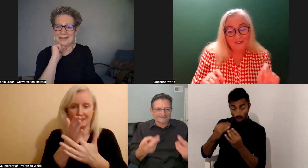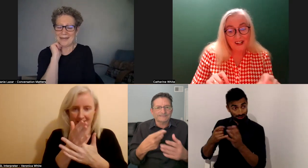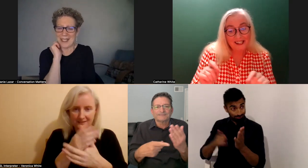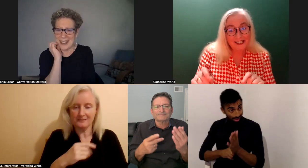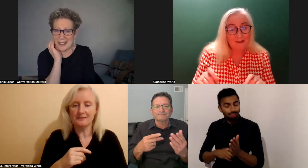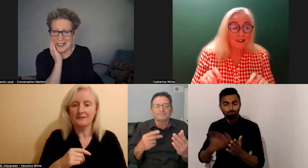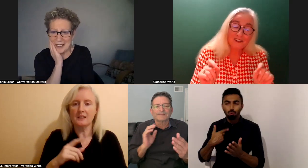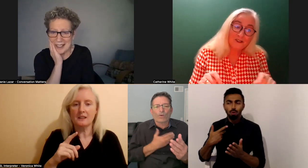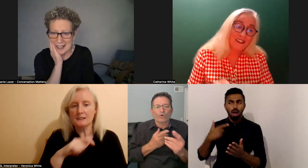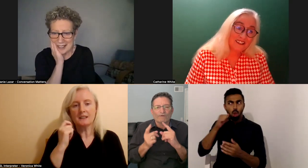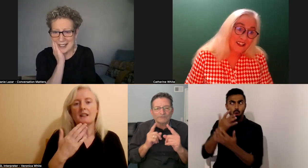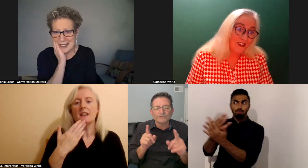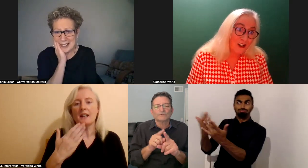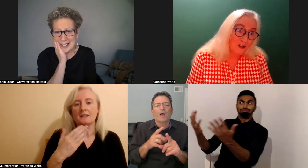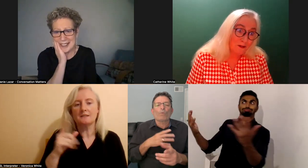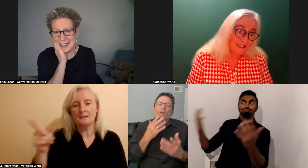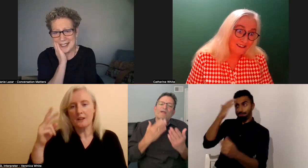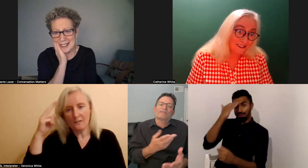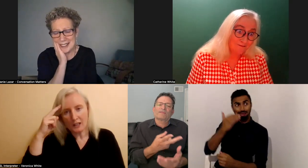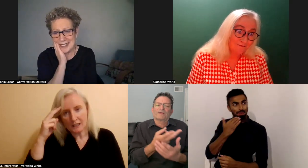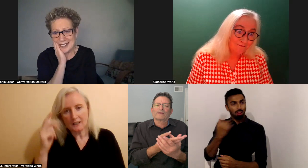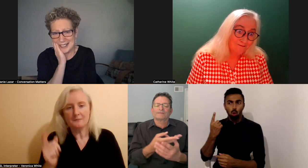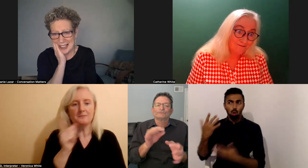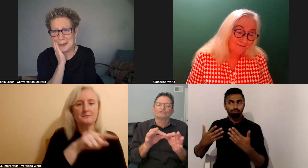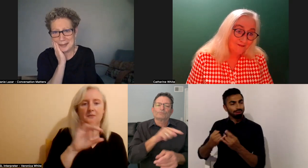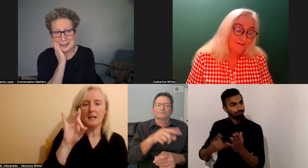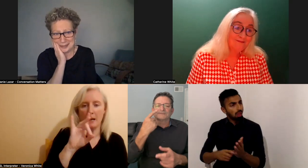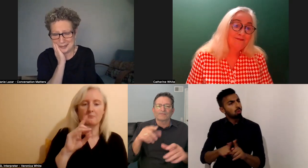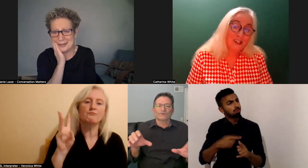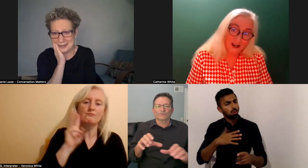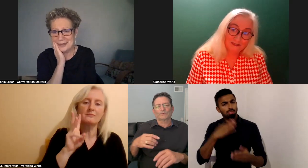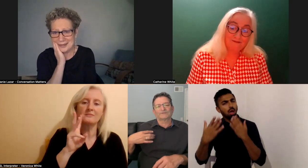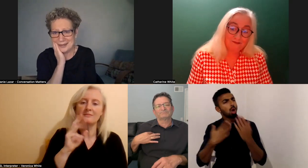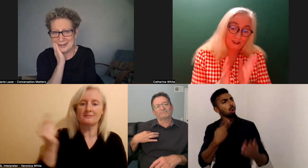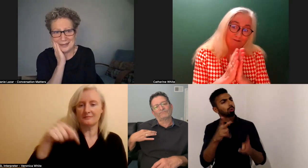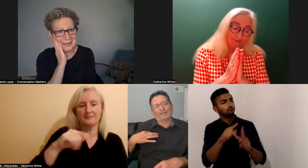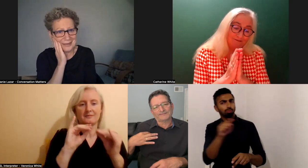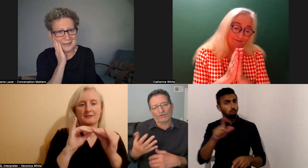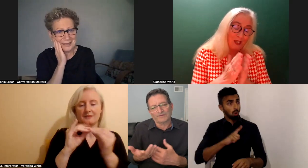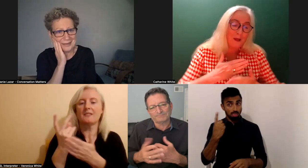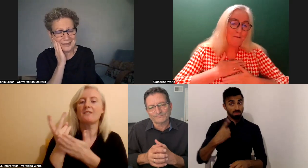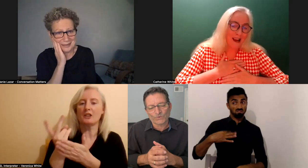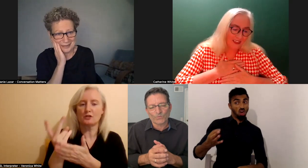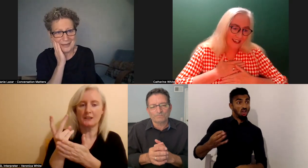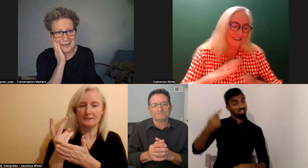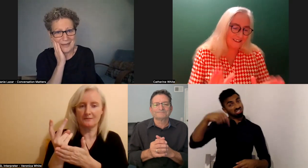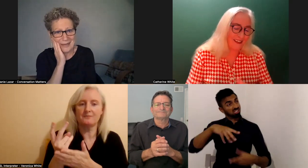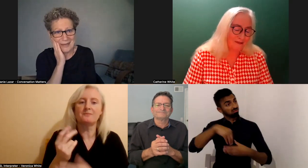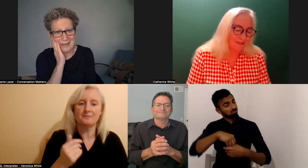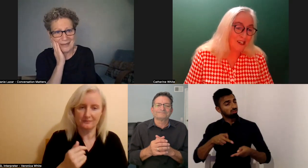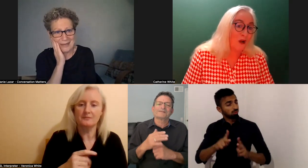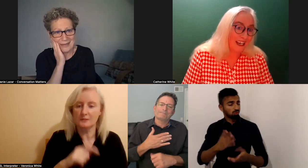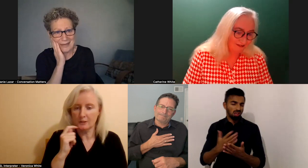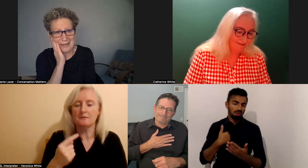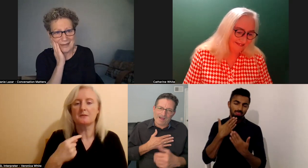want to thank Veronica and Cam, because they're doing this on a voluntary basis. Yeah. You know, so my thanks to